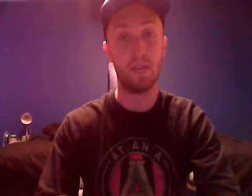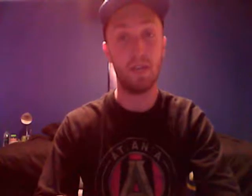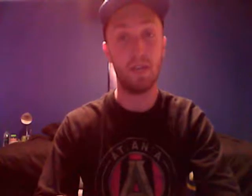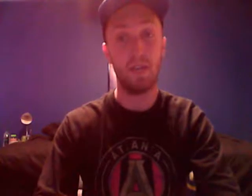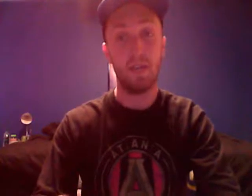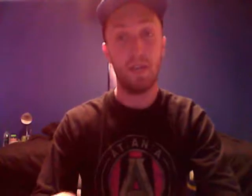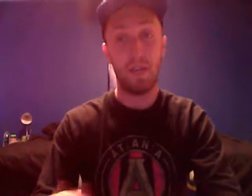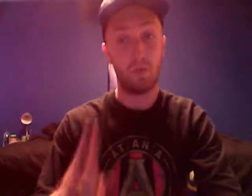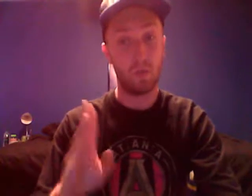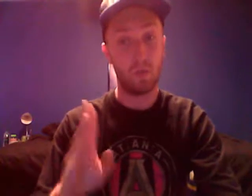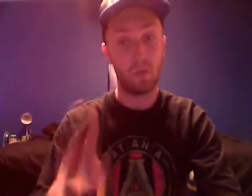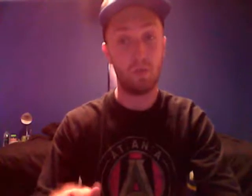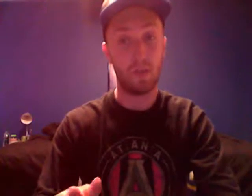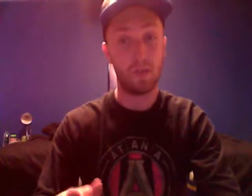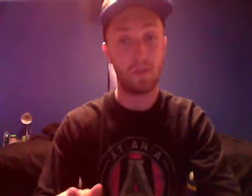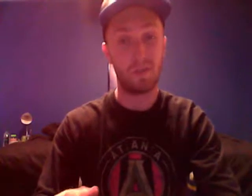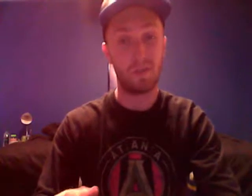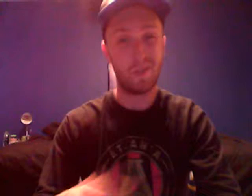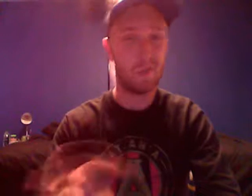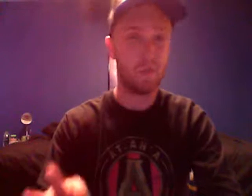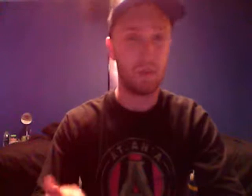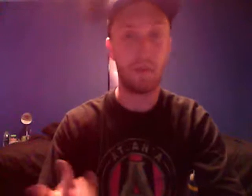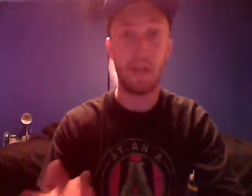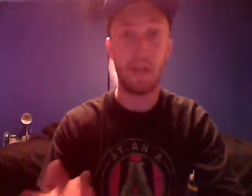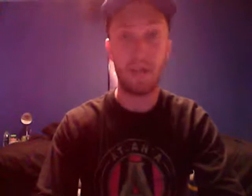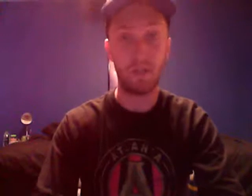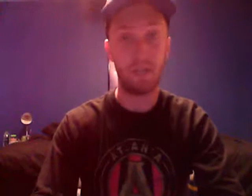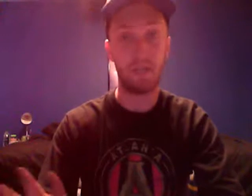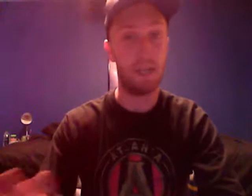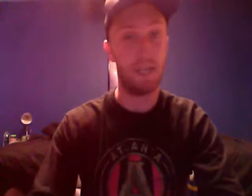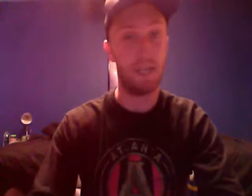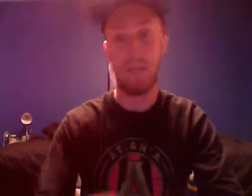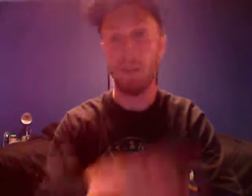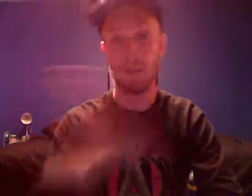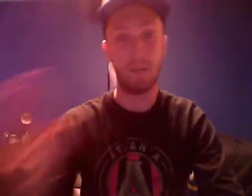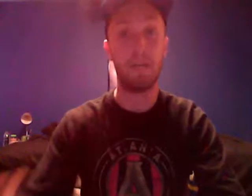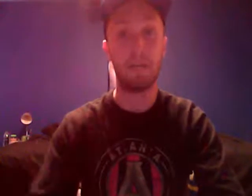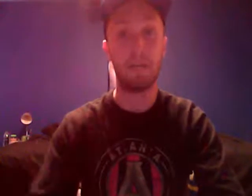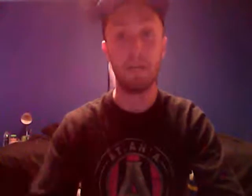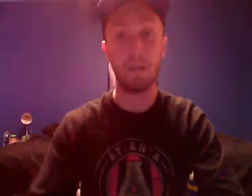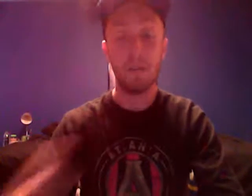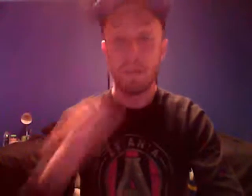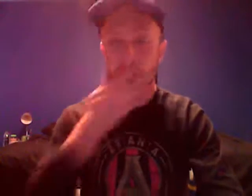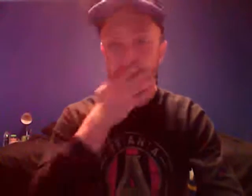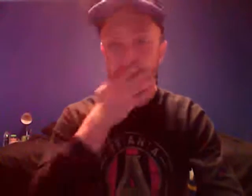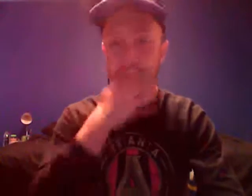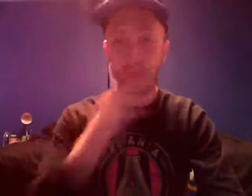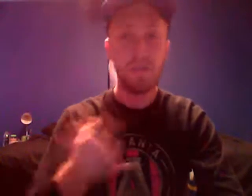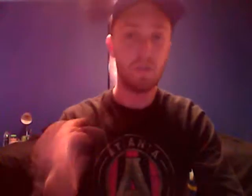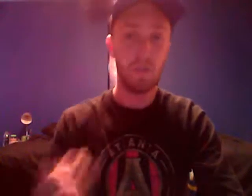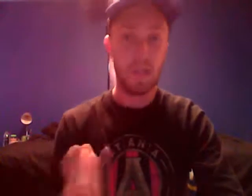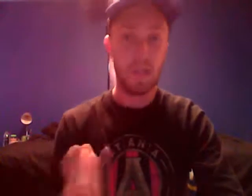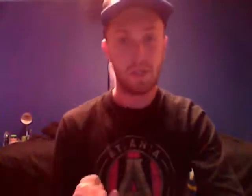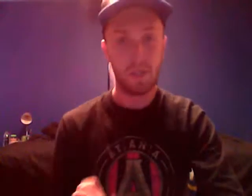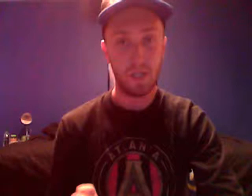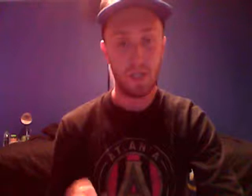today. There were two or three players that had average games today, and then everybody else had bad games. Mears is one of the average.